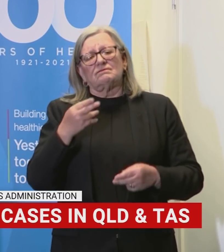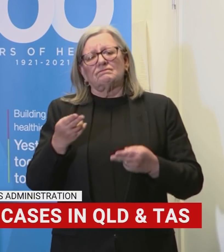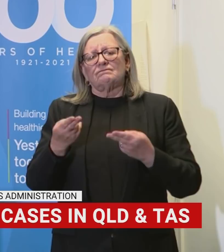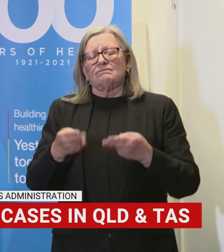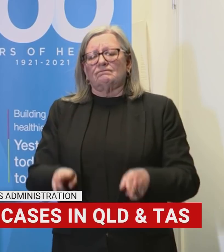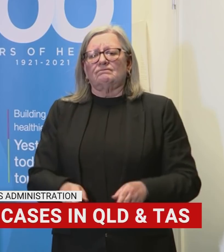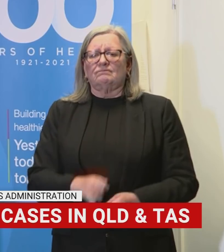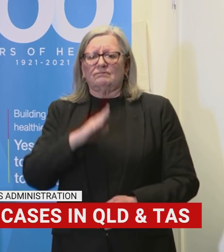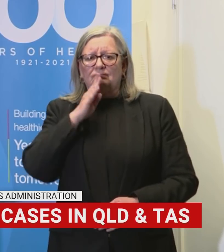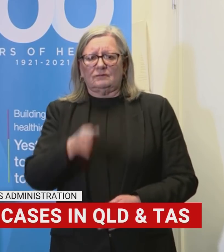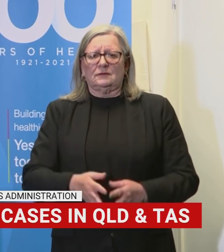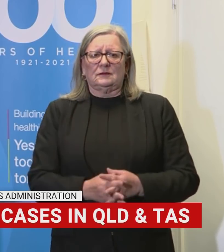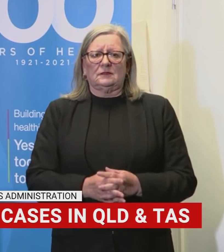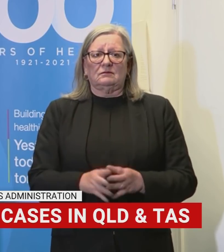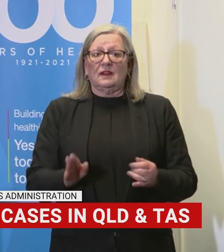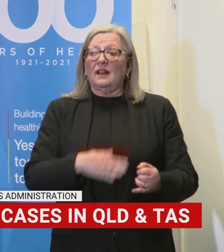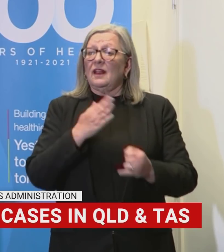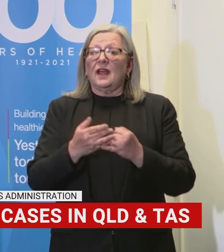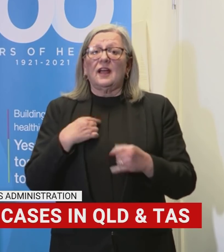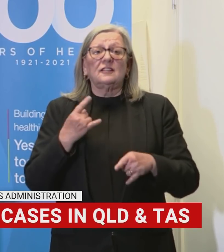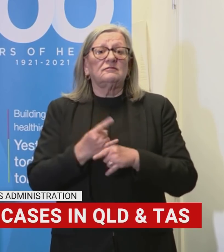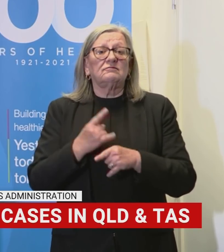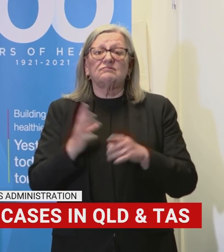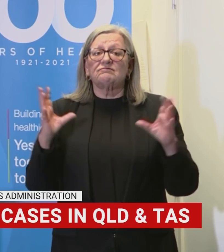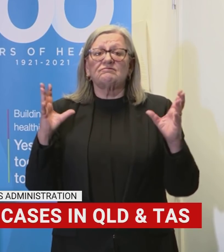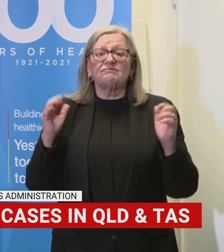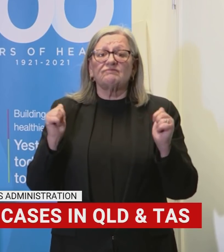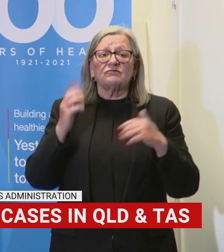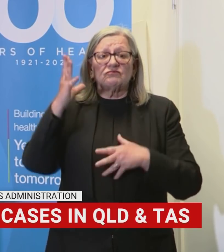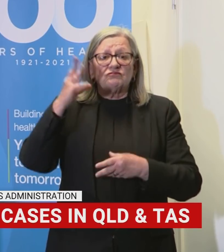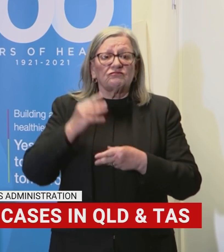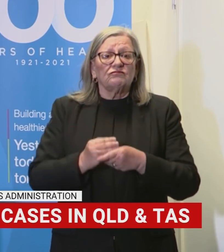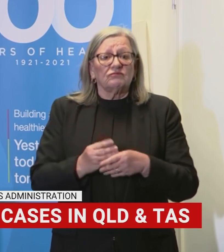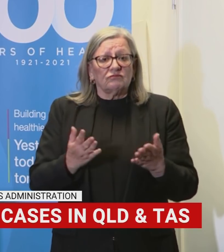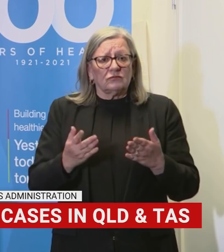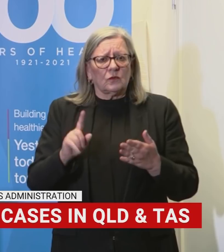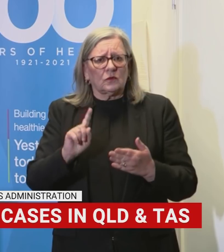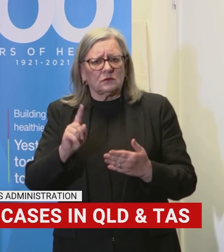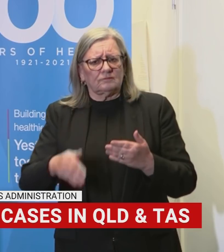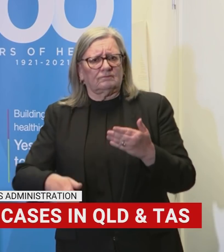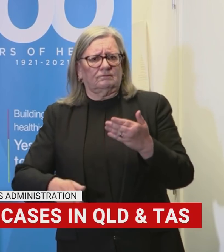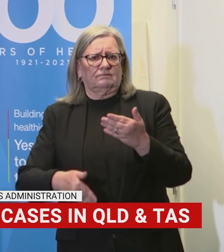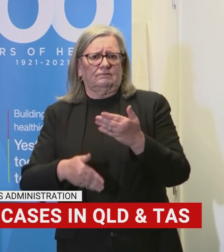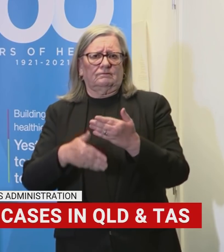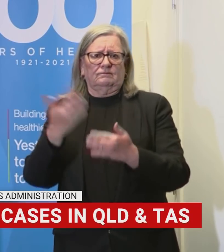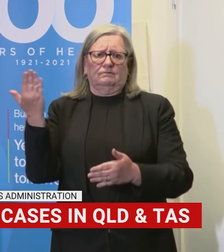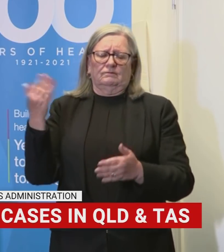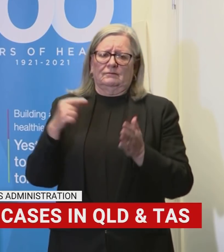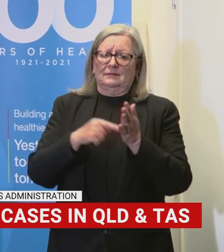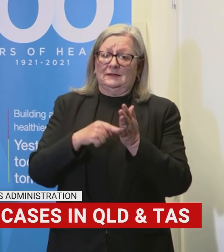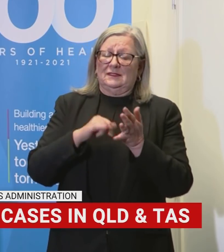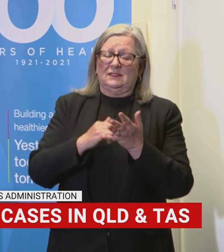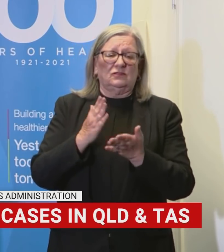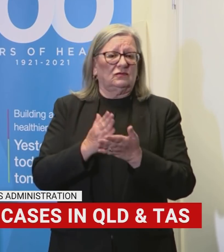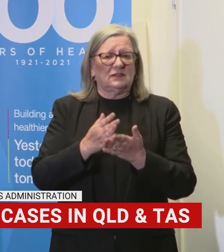finalise, the adverse event remains very rare. It remains at a frequency that's similar to that reported by other